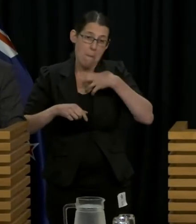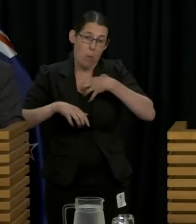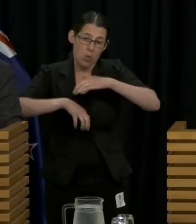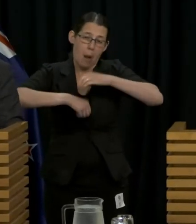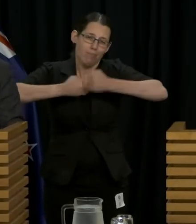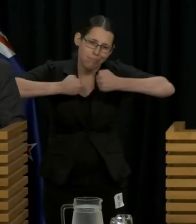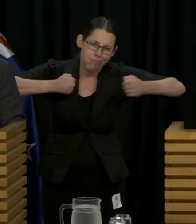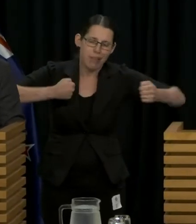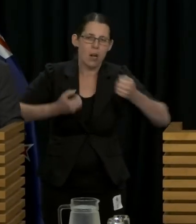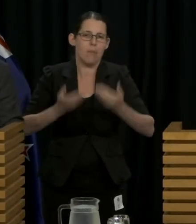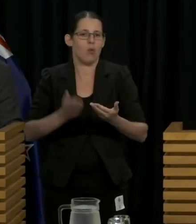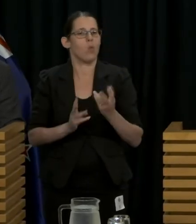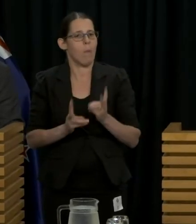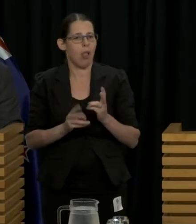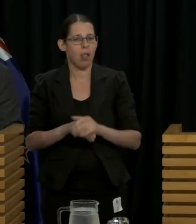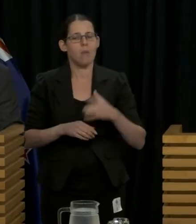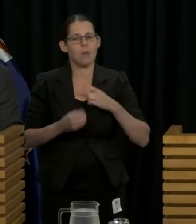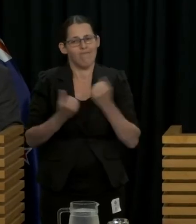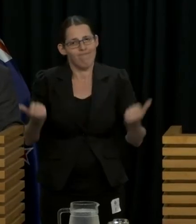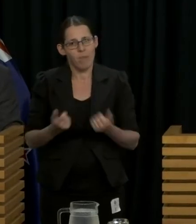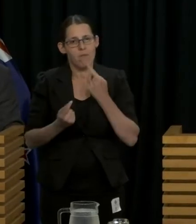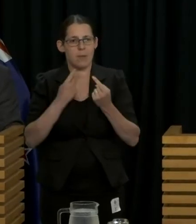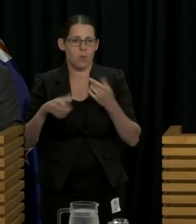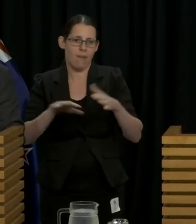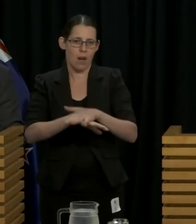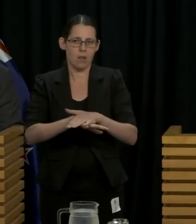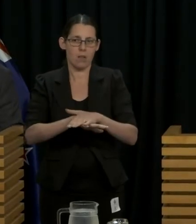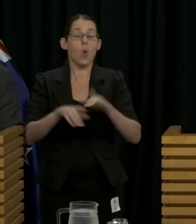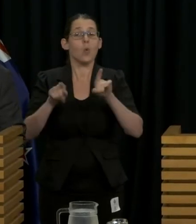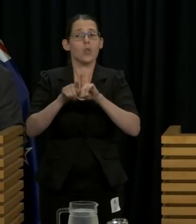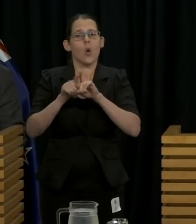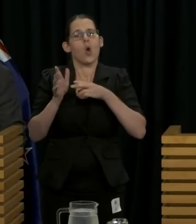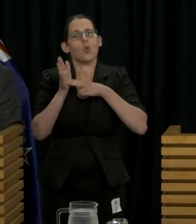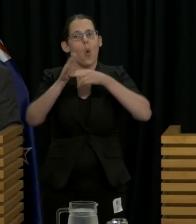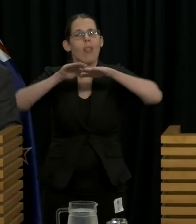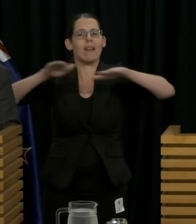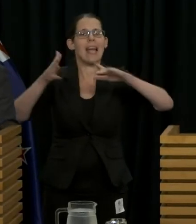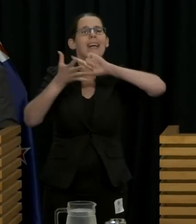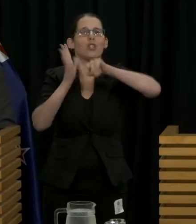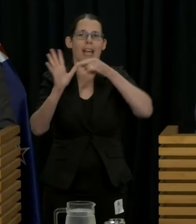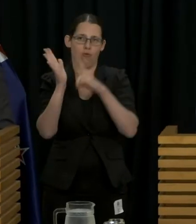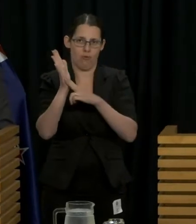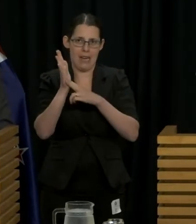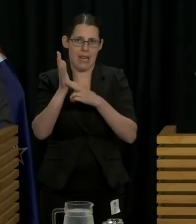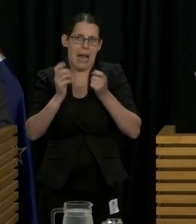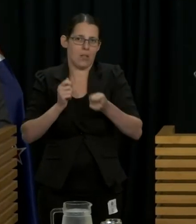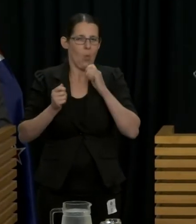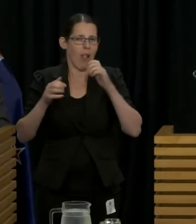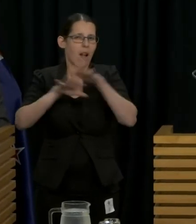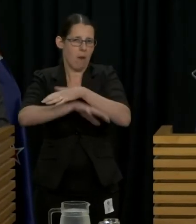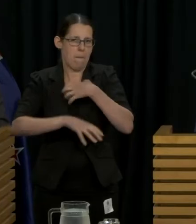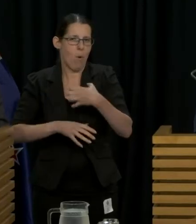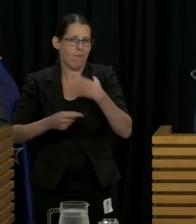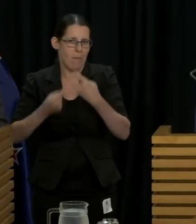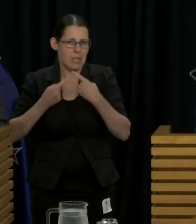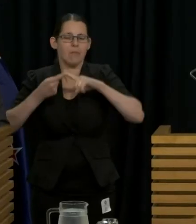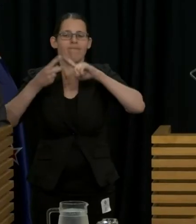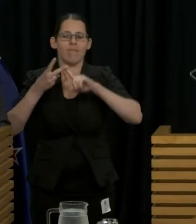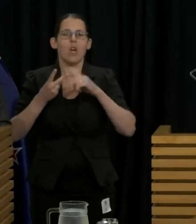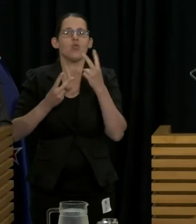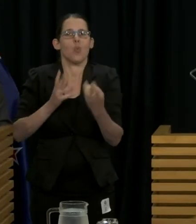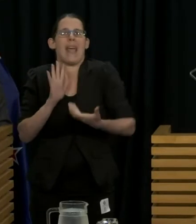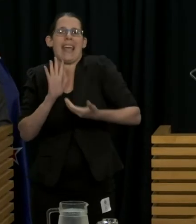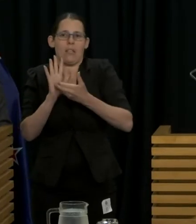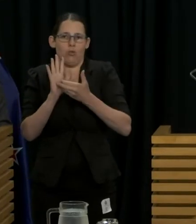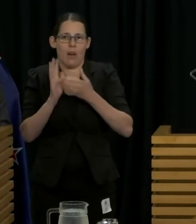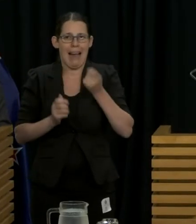cover. We will cover off the latest from the Northland January case and also some further detail on the 2 additional